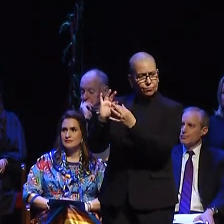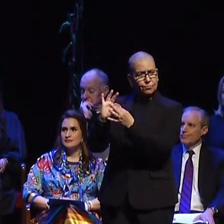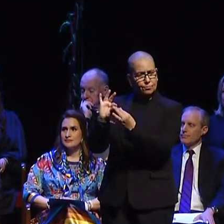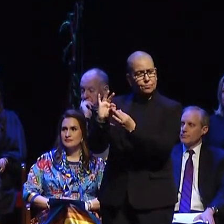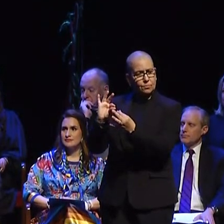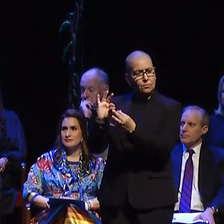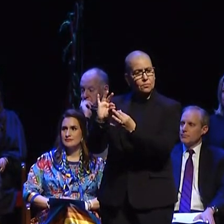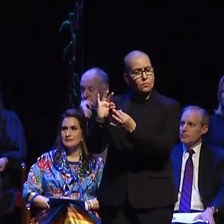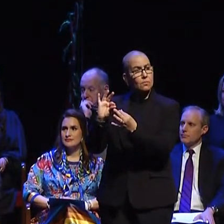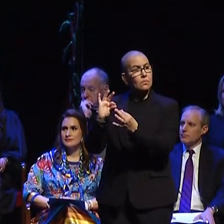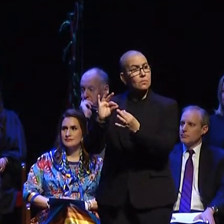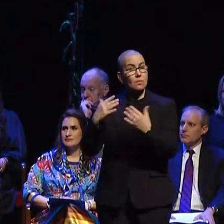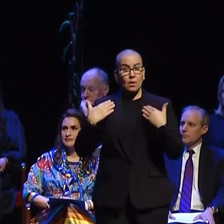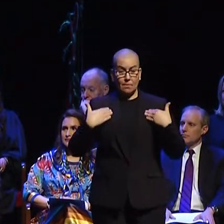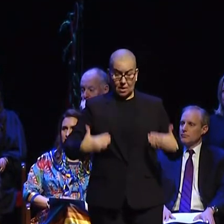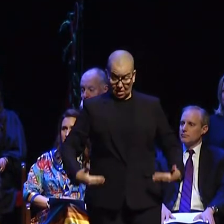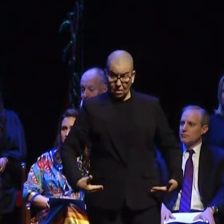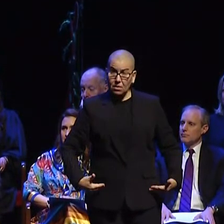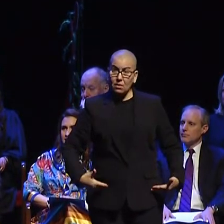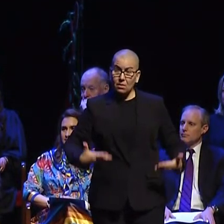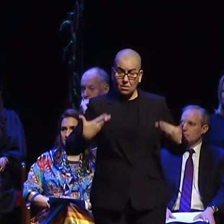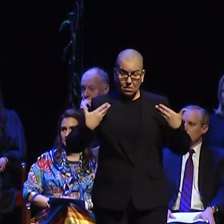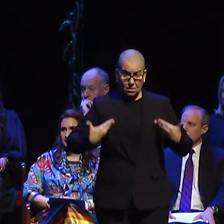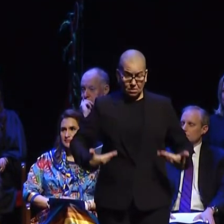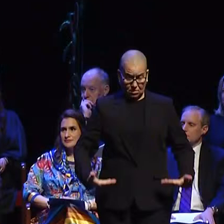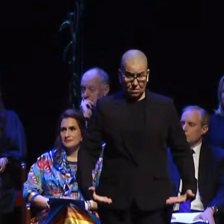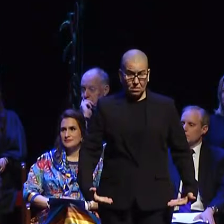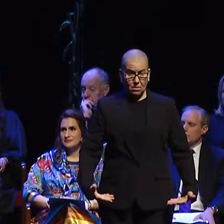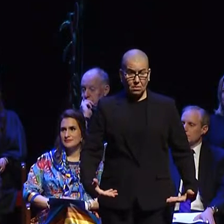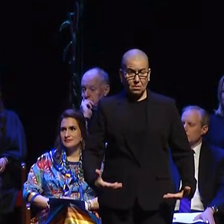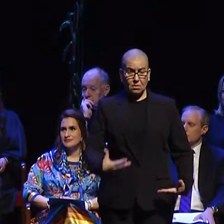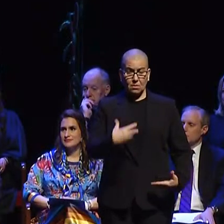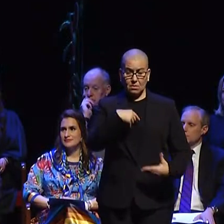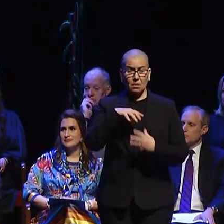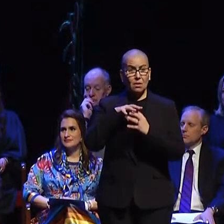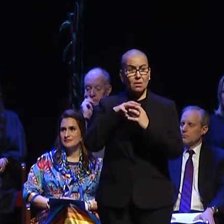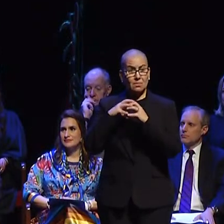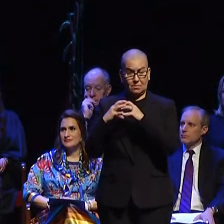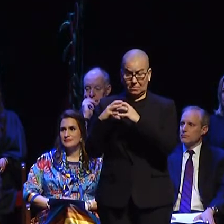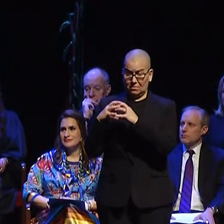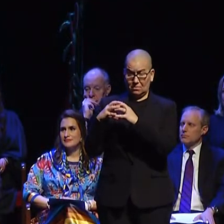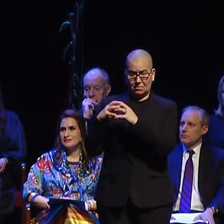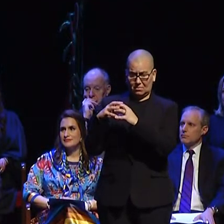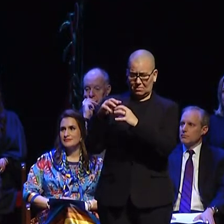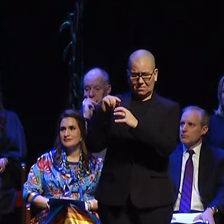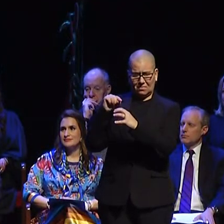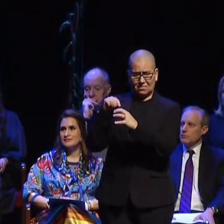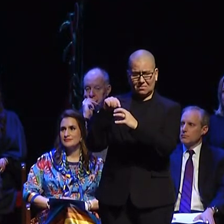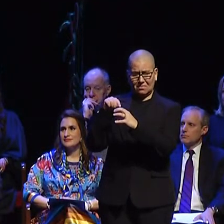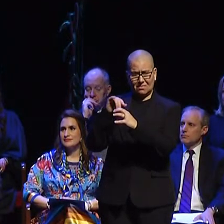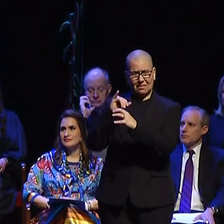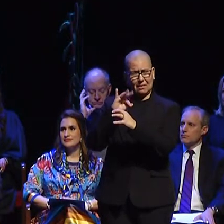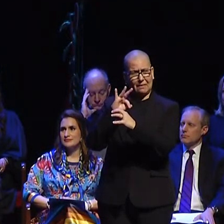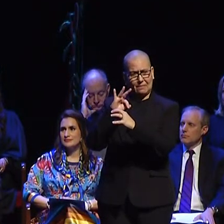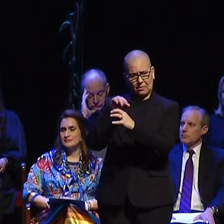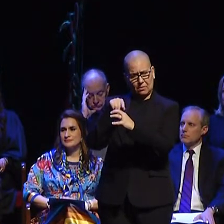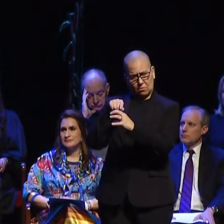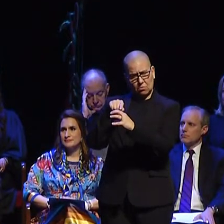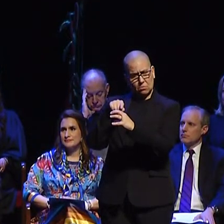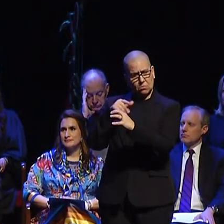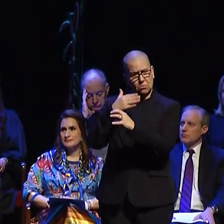body there's a piece of flesh. If it is sound, the whole body is